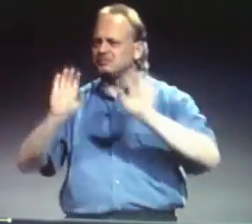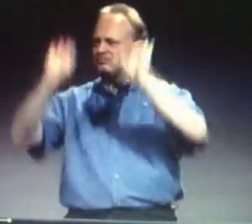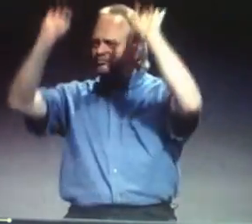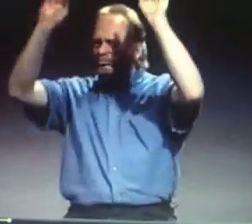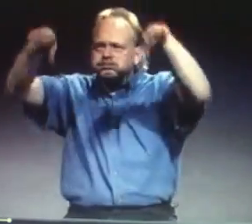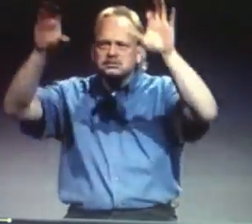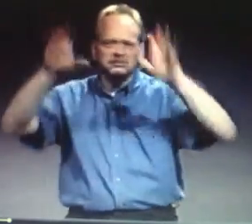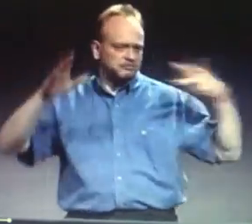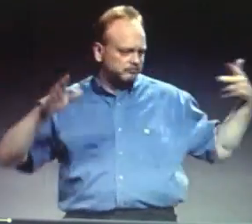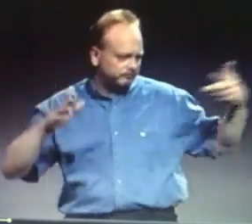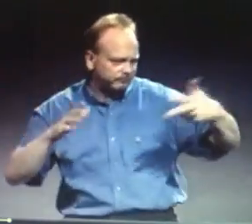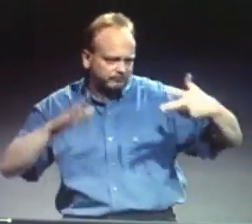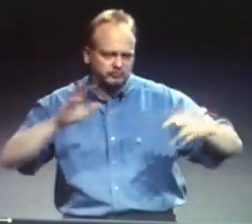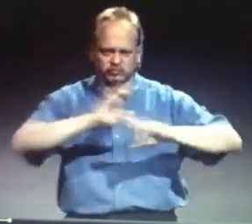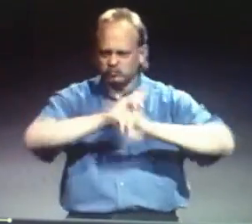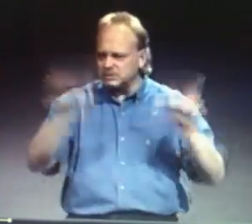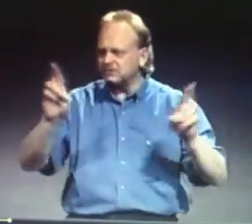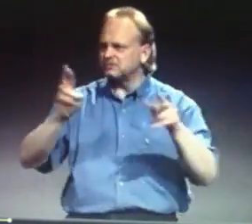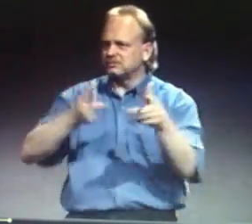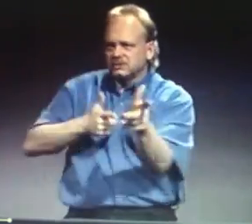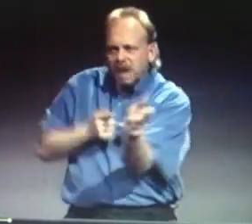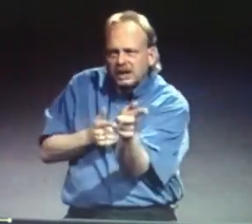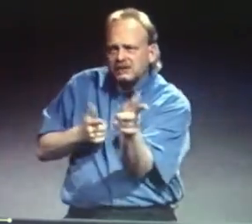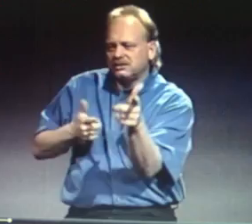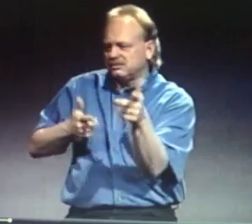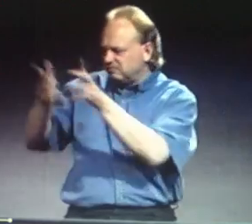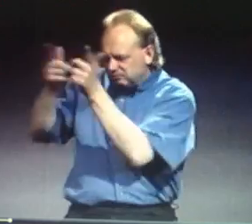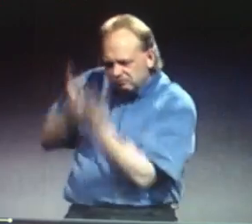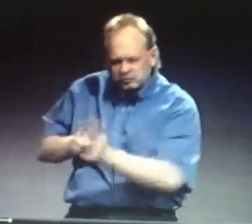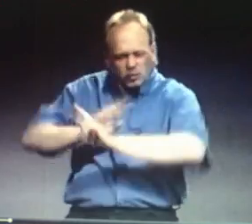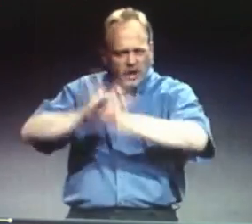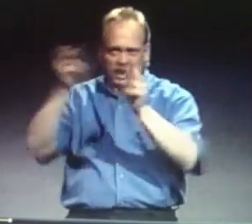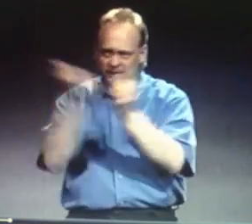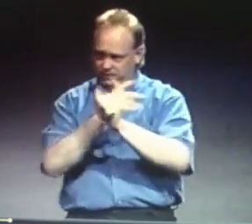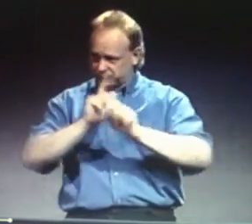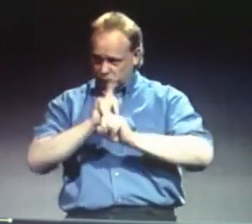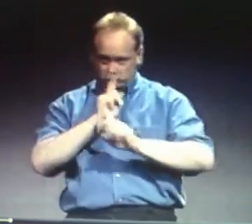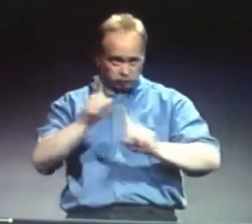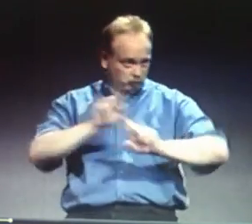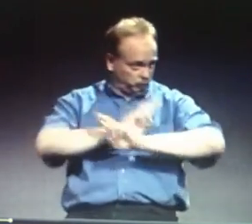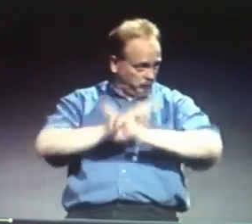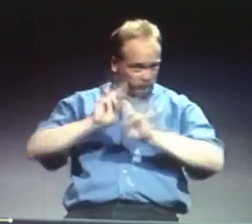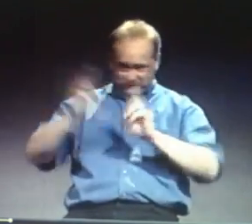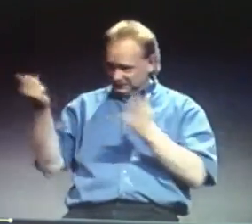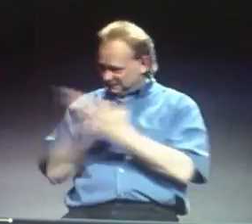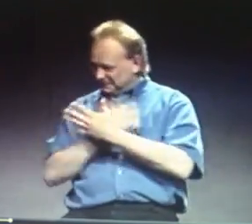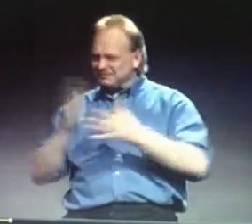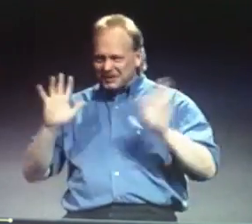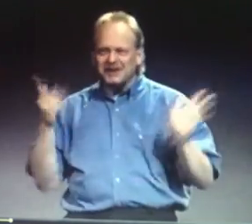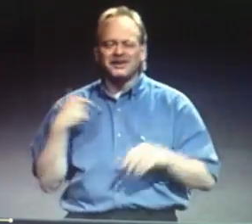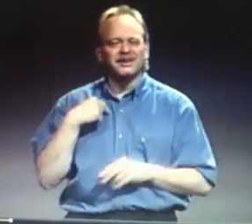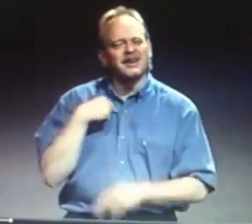Well, we walk up. The tractor pulls up. We get the gun out. Everything's ready. Everyone